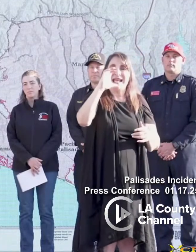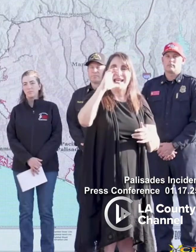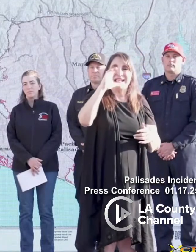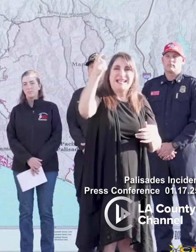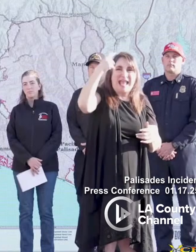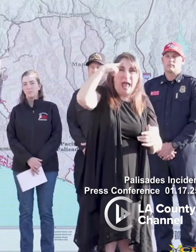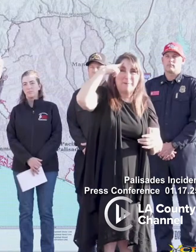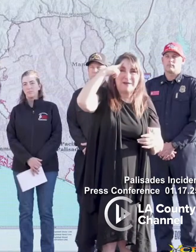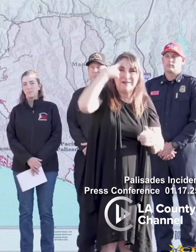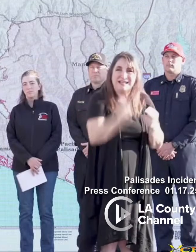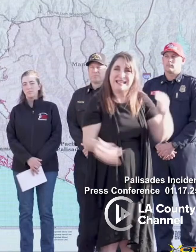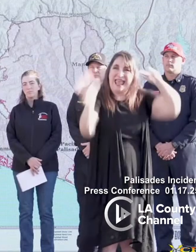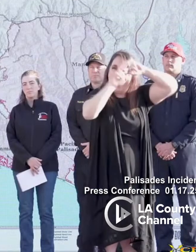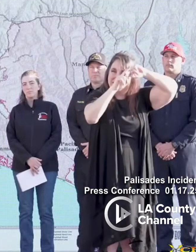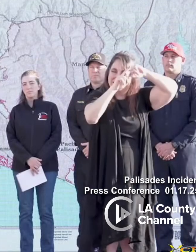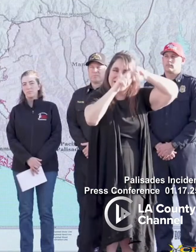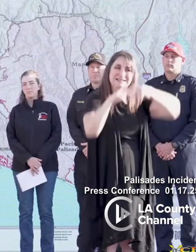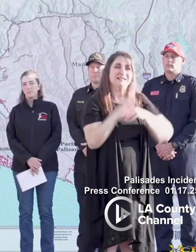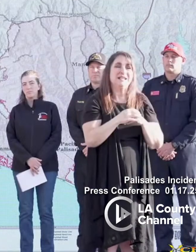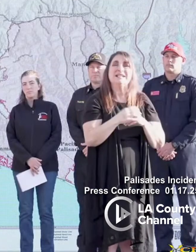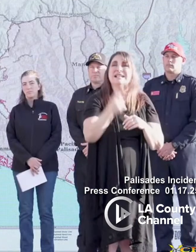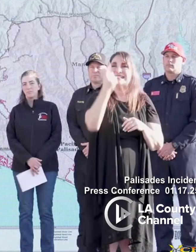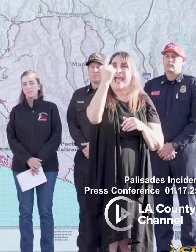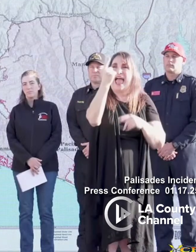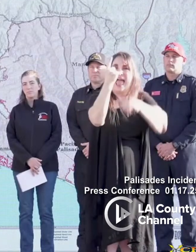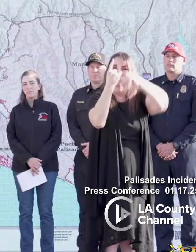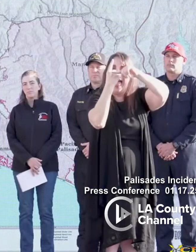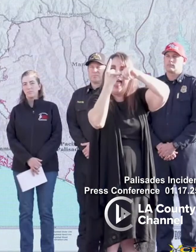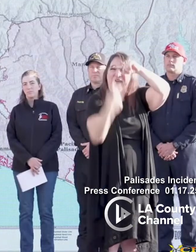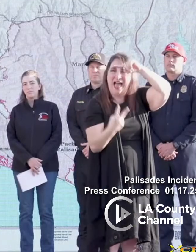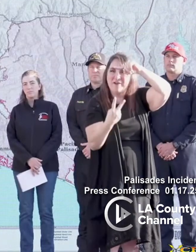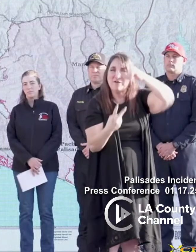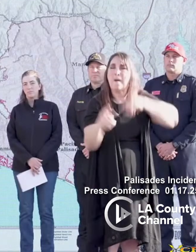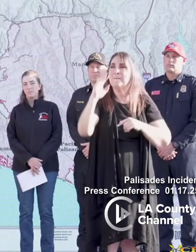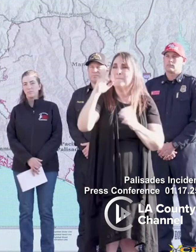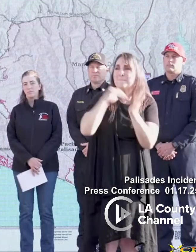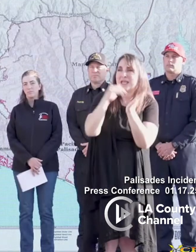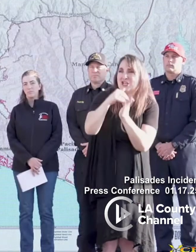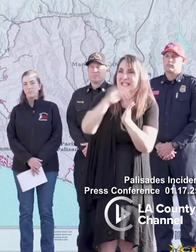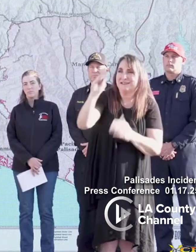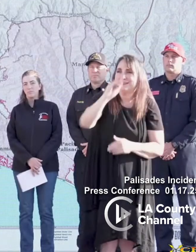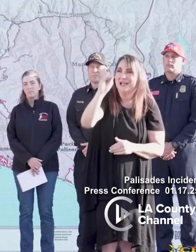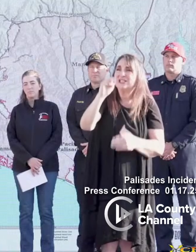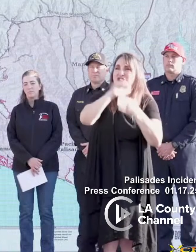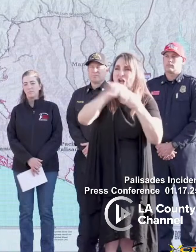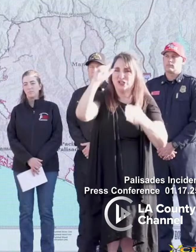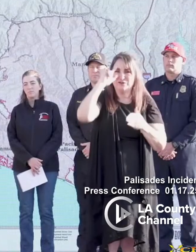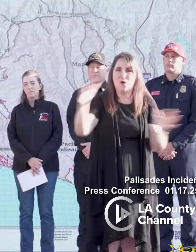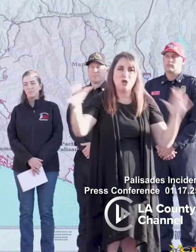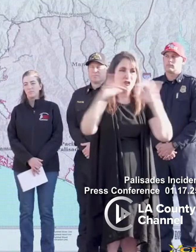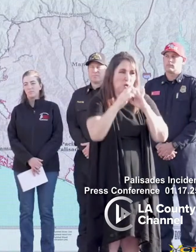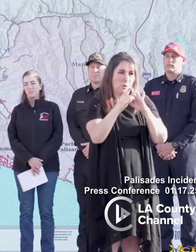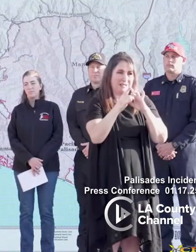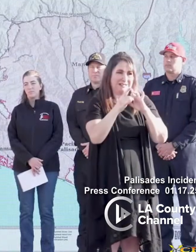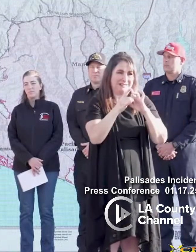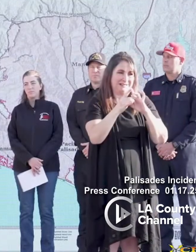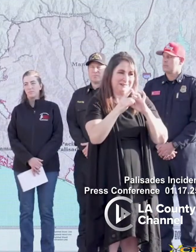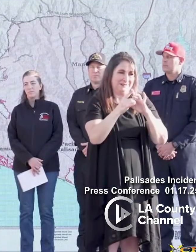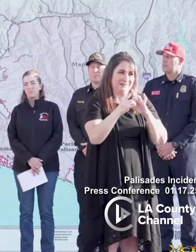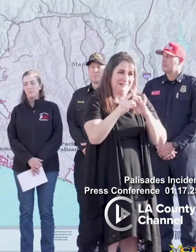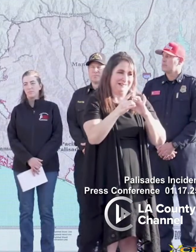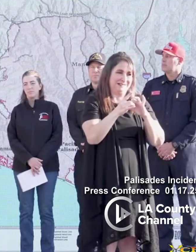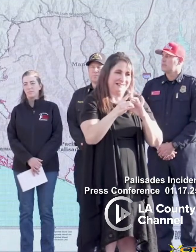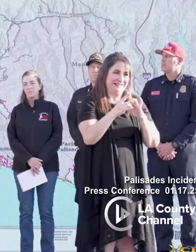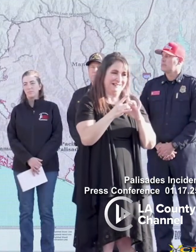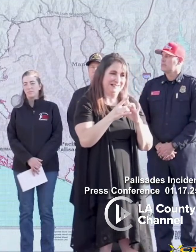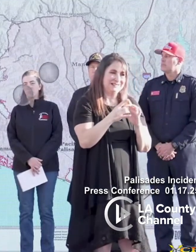$250,000 for single people, $500,000 for joint return. Now let's go on to the next slide,